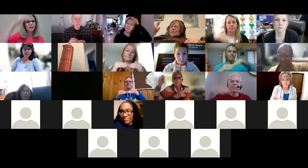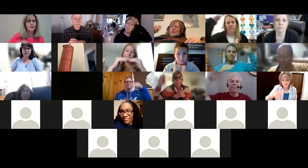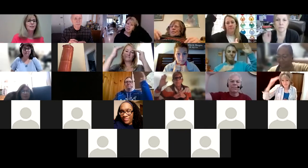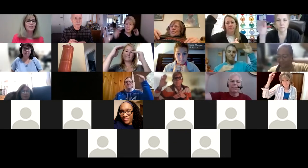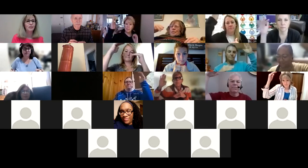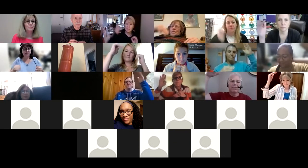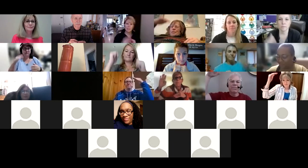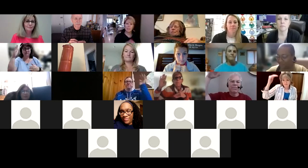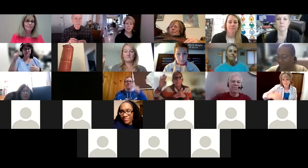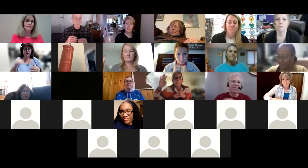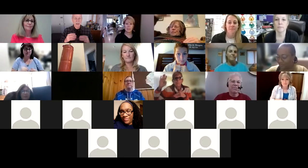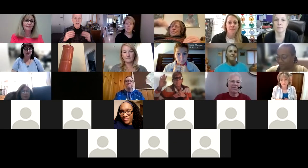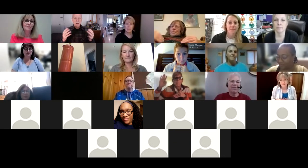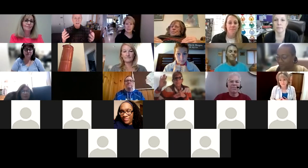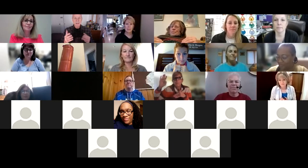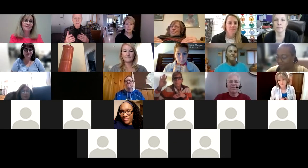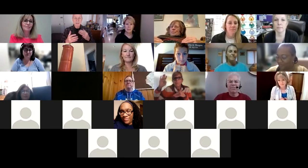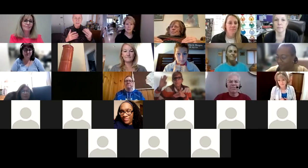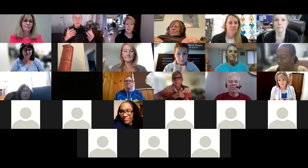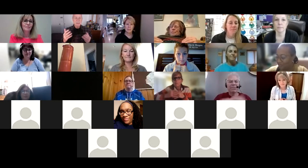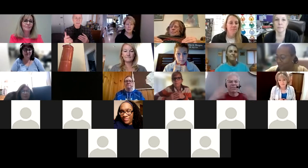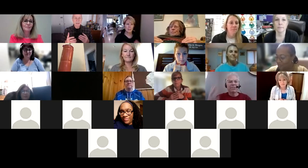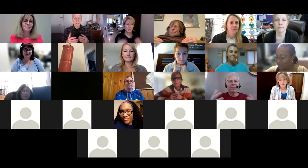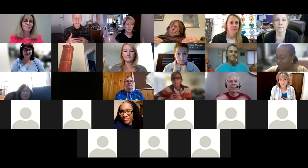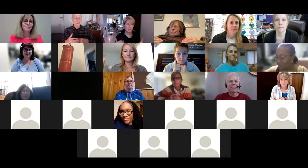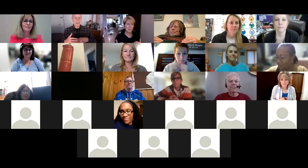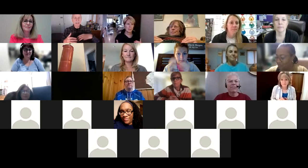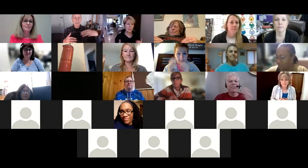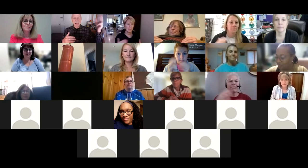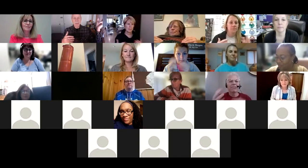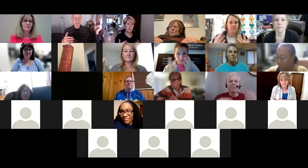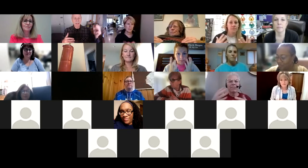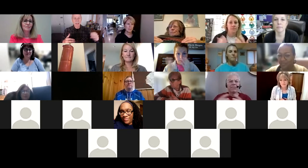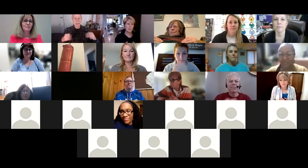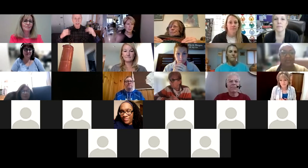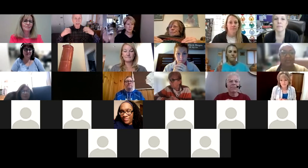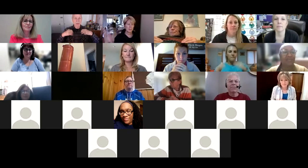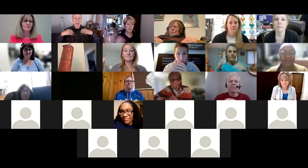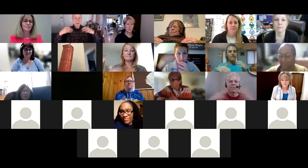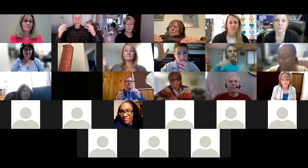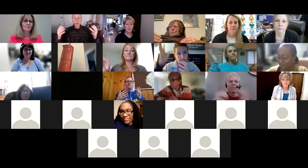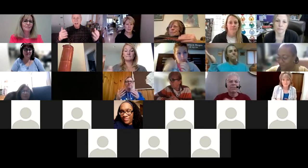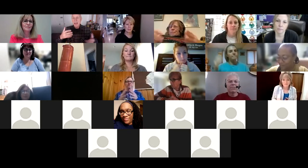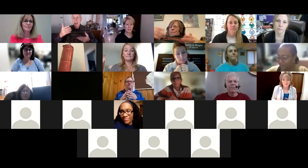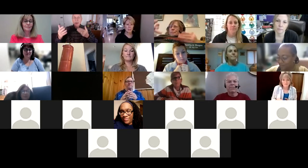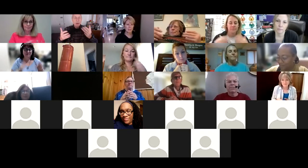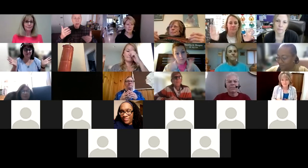to college. All right, let's, let's, Nancy, give me a topic, and I'll just generate on the fly, no